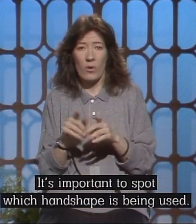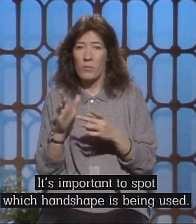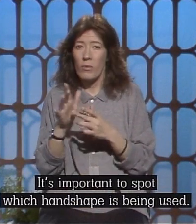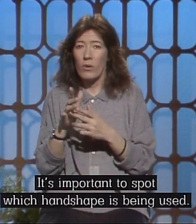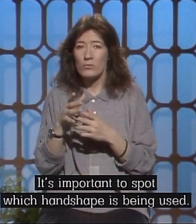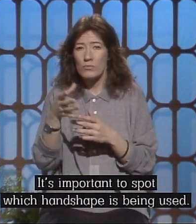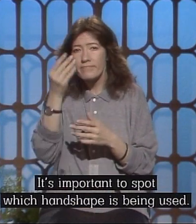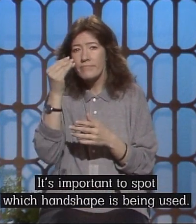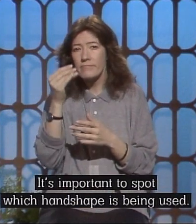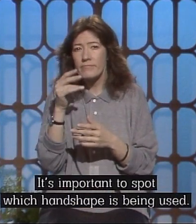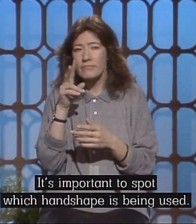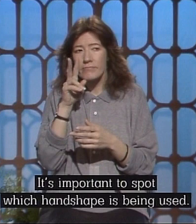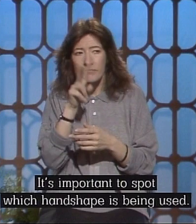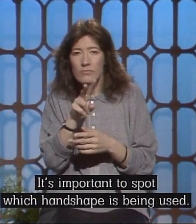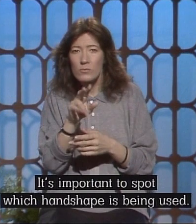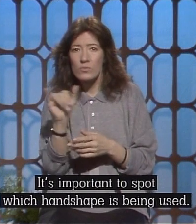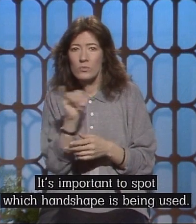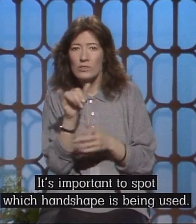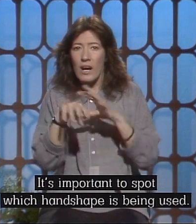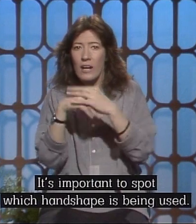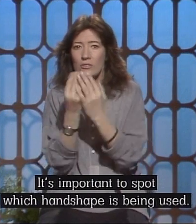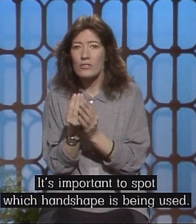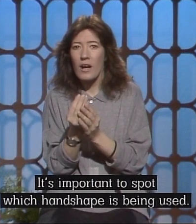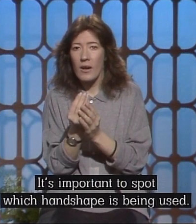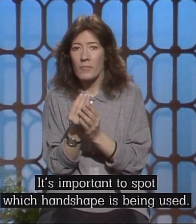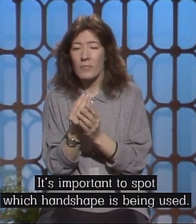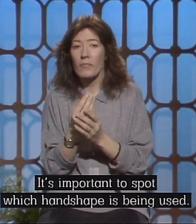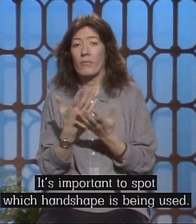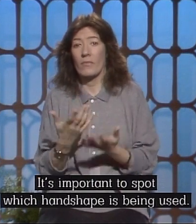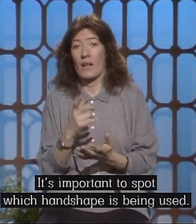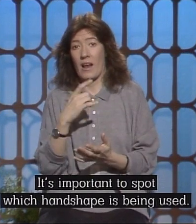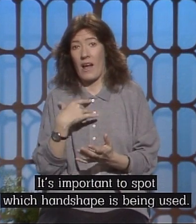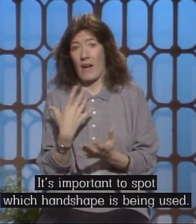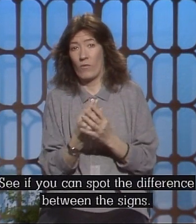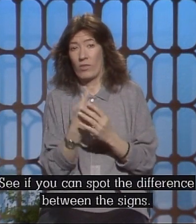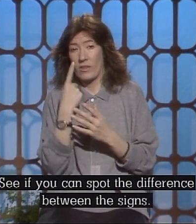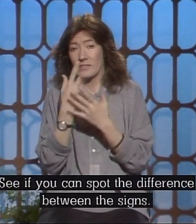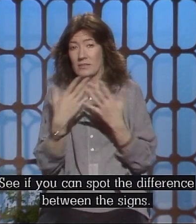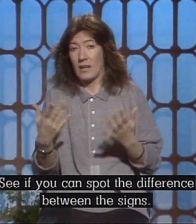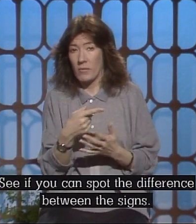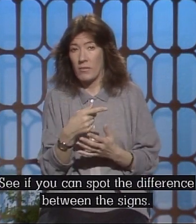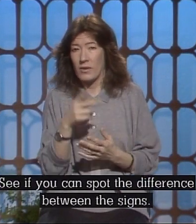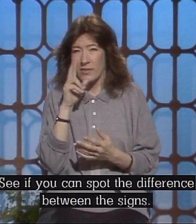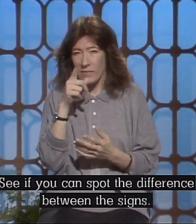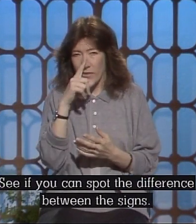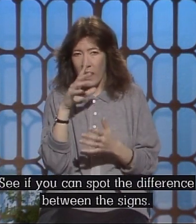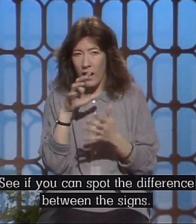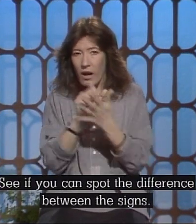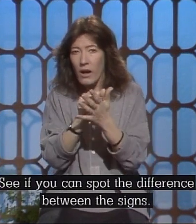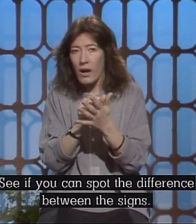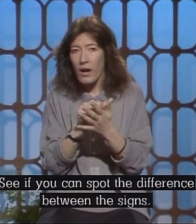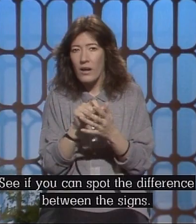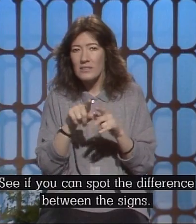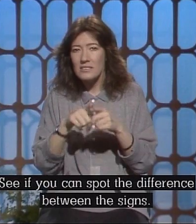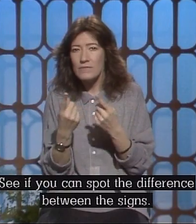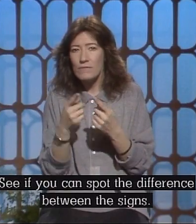It's also important to learn to spot which handshape is being used. Here's Clive with an example. See if you can spot the difference between